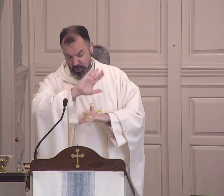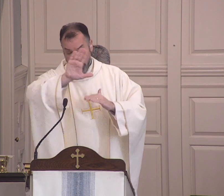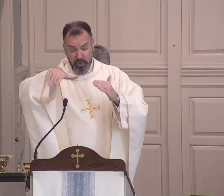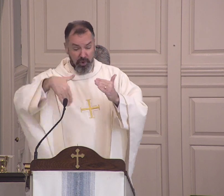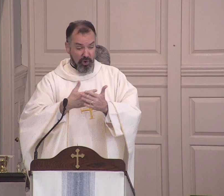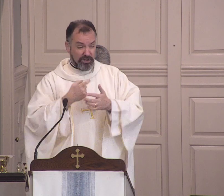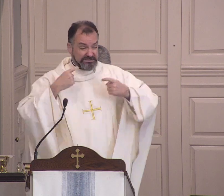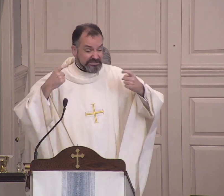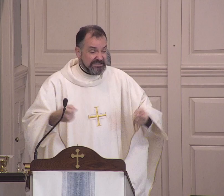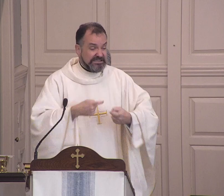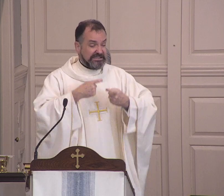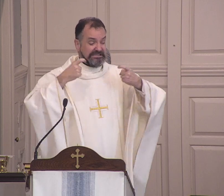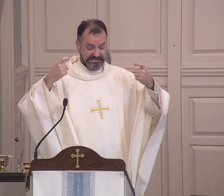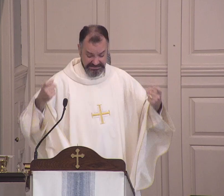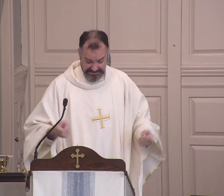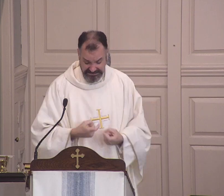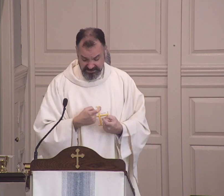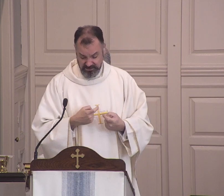Amen, I say to you,